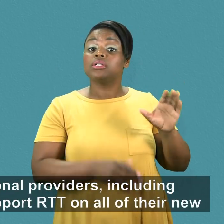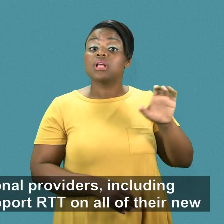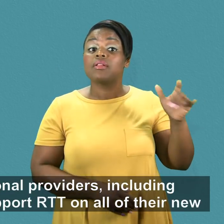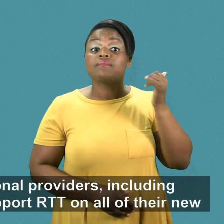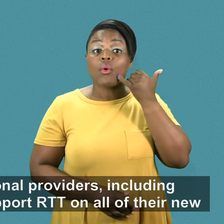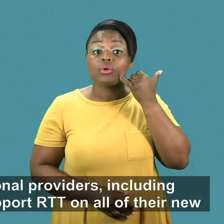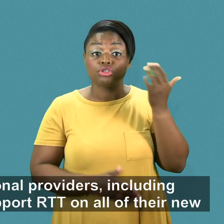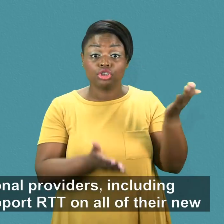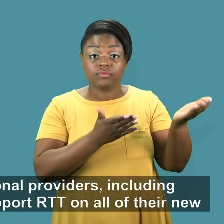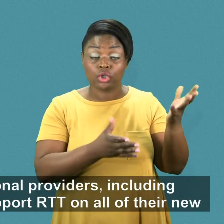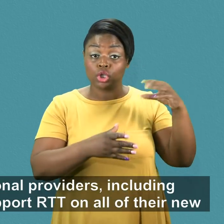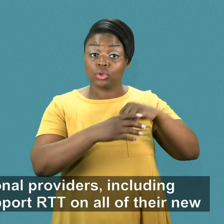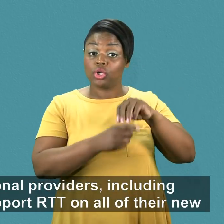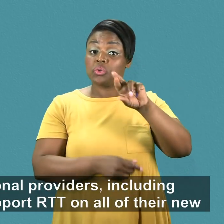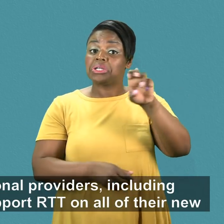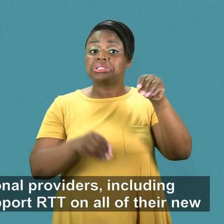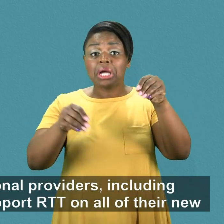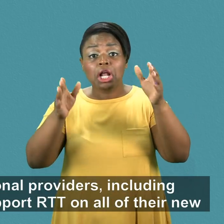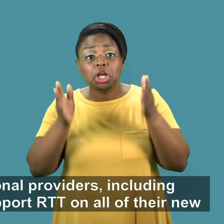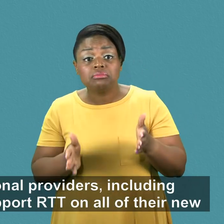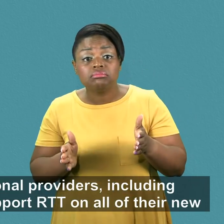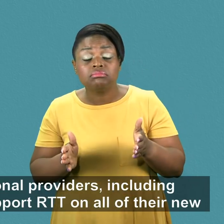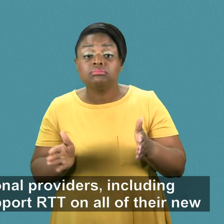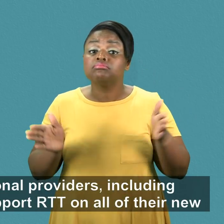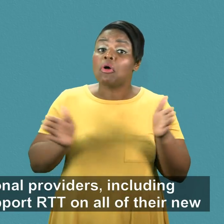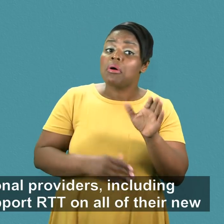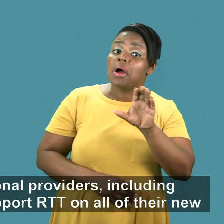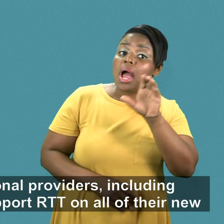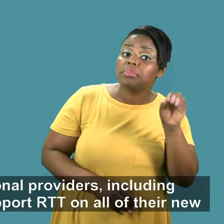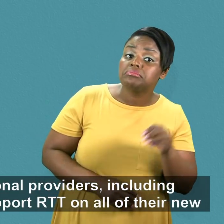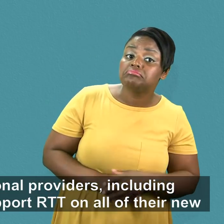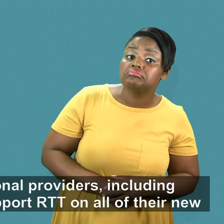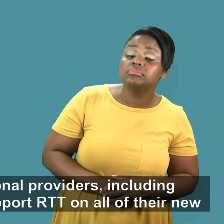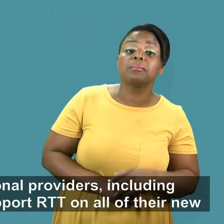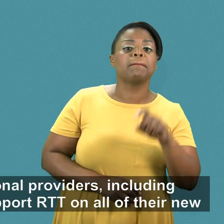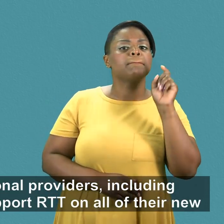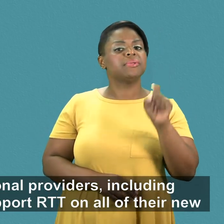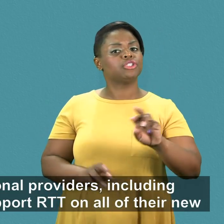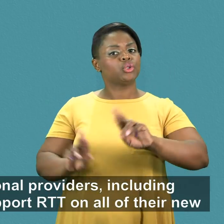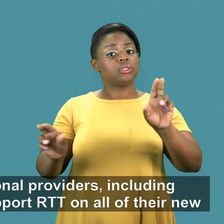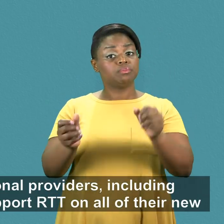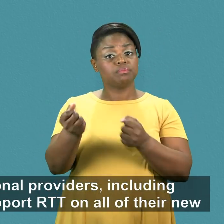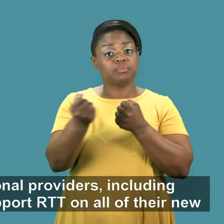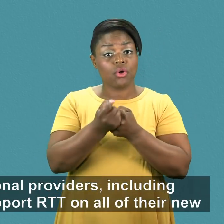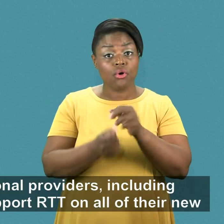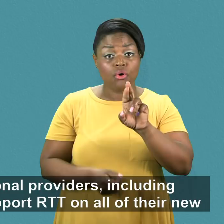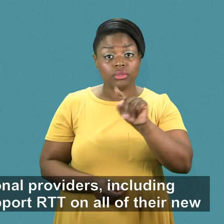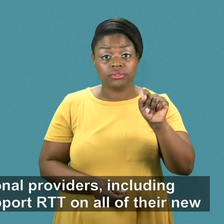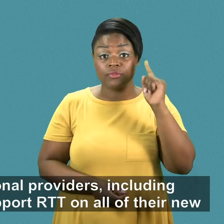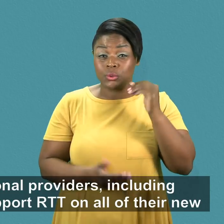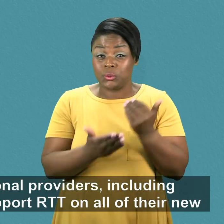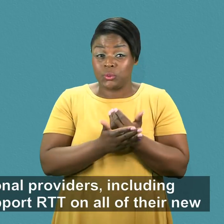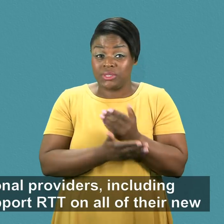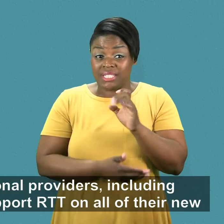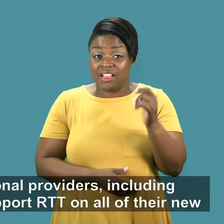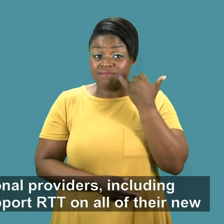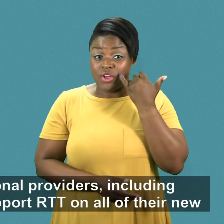Local and regional providers, including resellers, must support RTT on all of their new